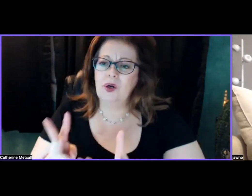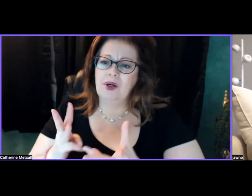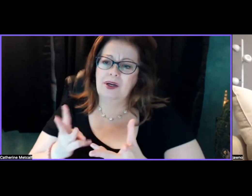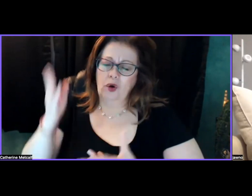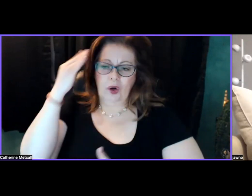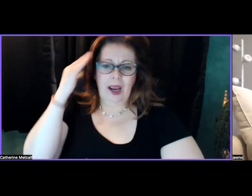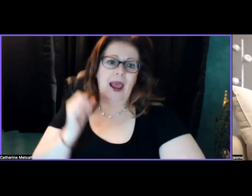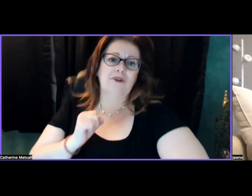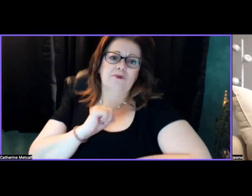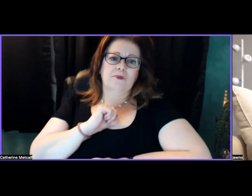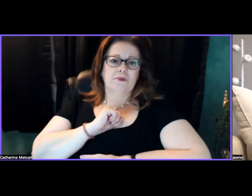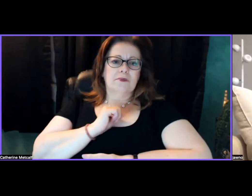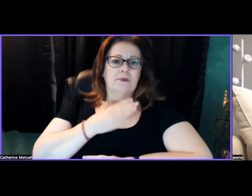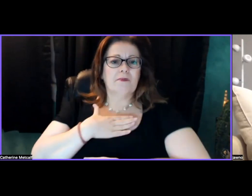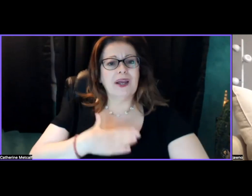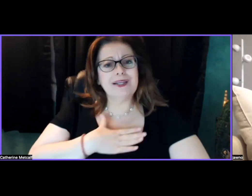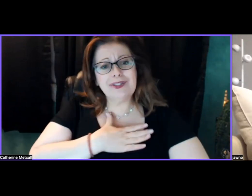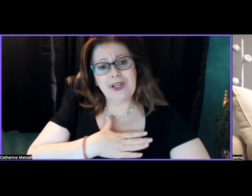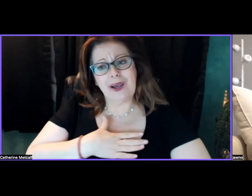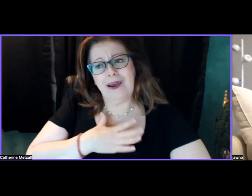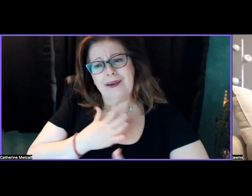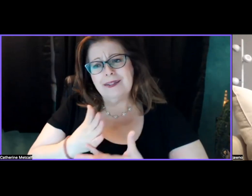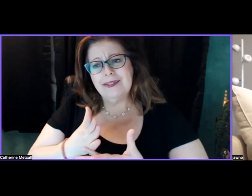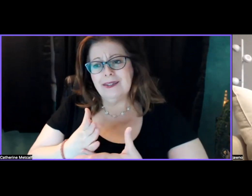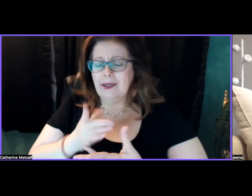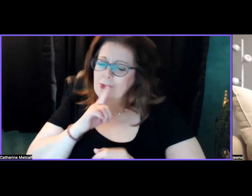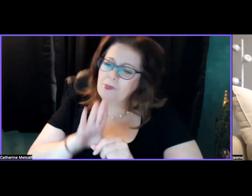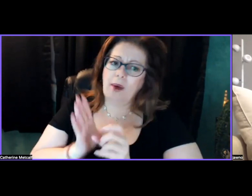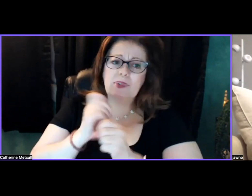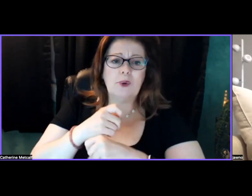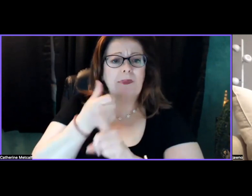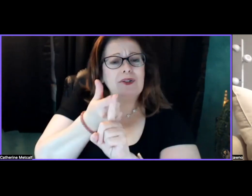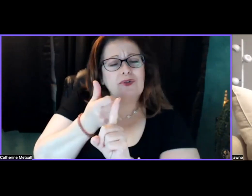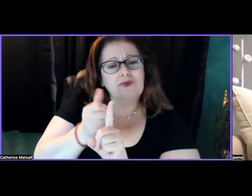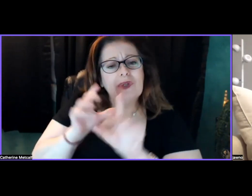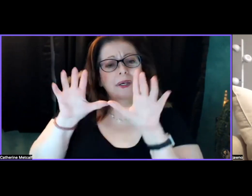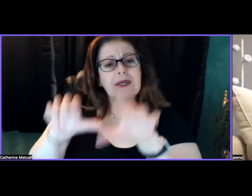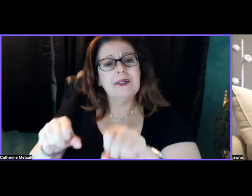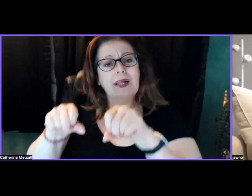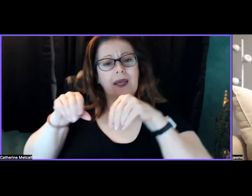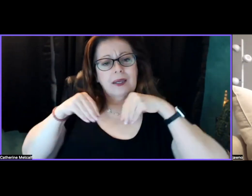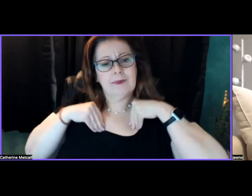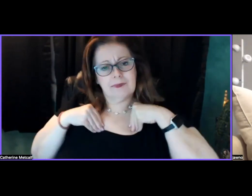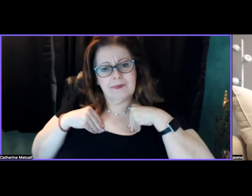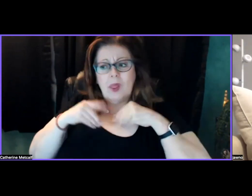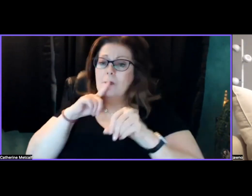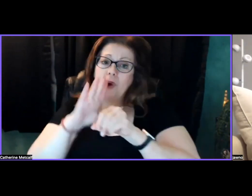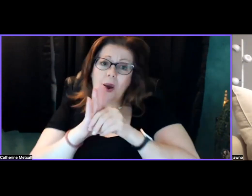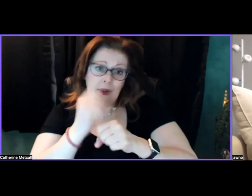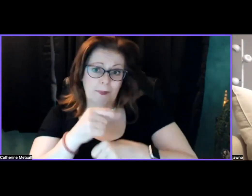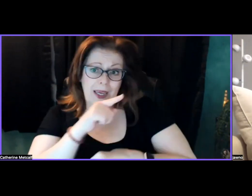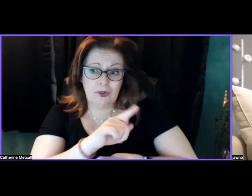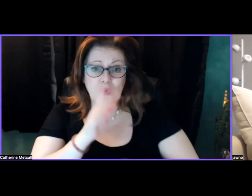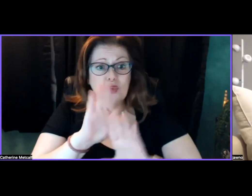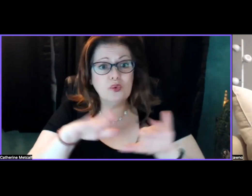tears. Make claim to the promises you made to yourselves. Claim the promises you made to your children, to your wives,